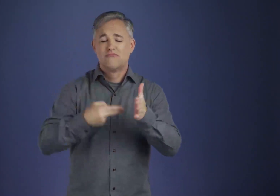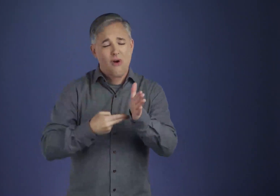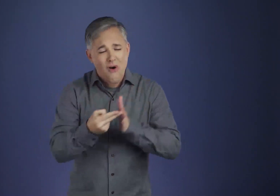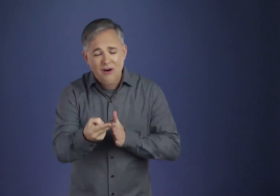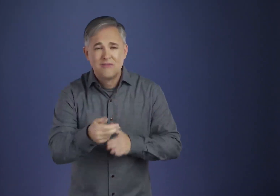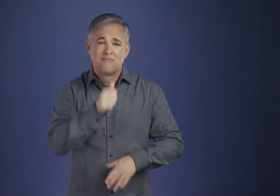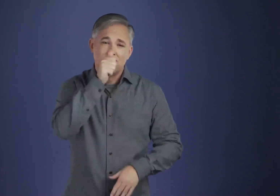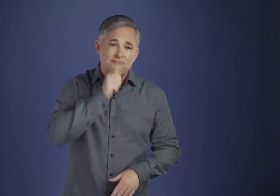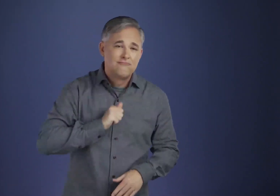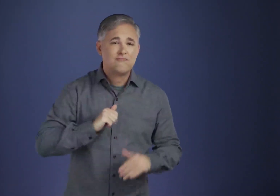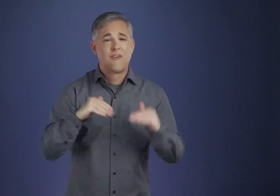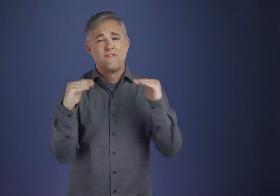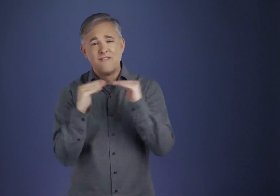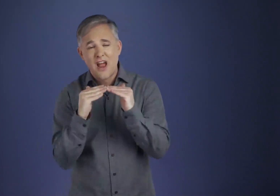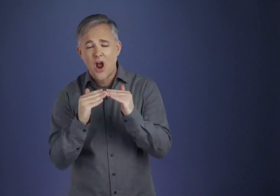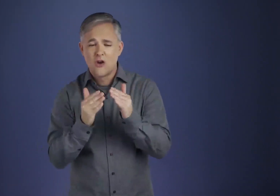and hard-working.